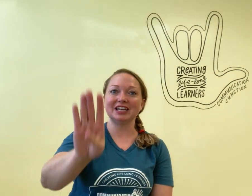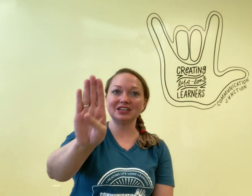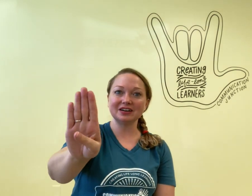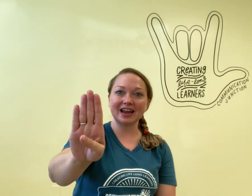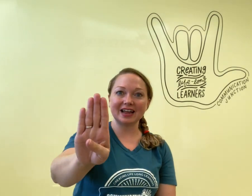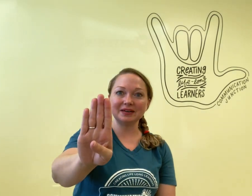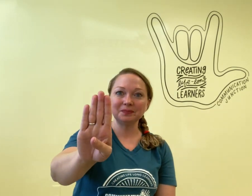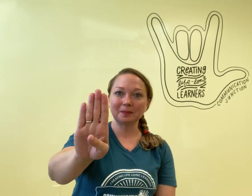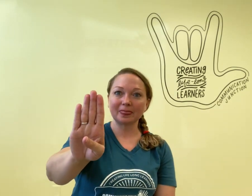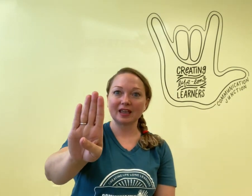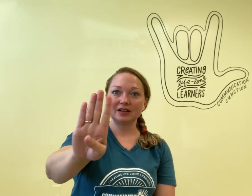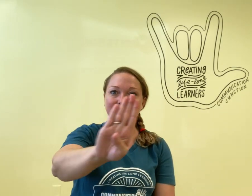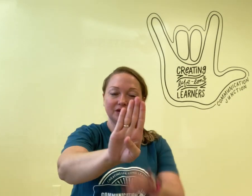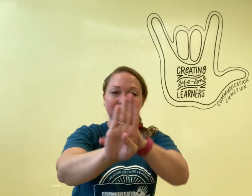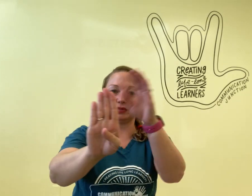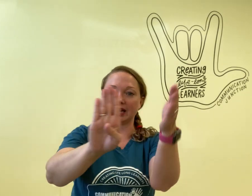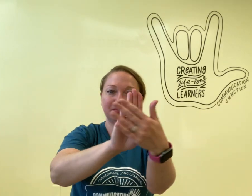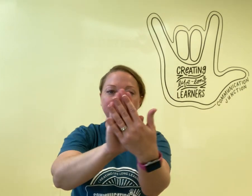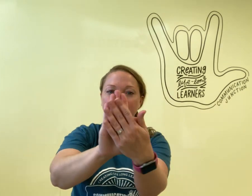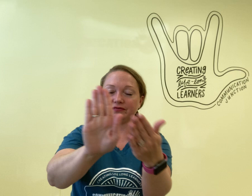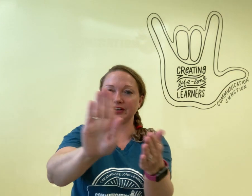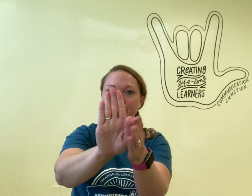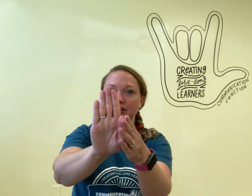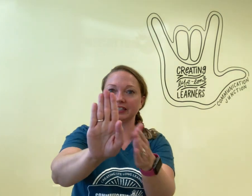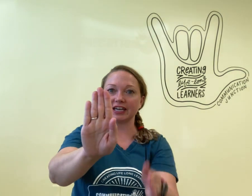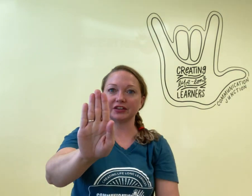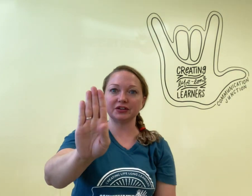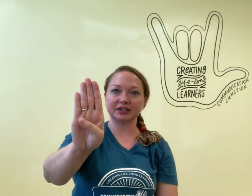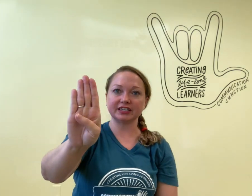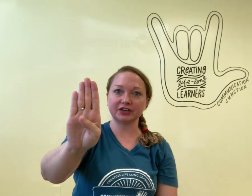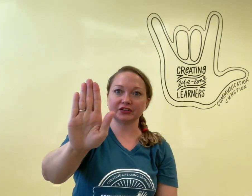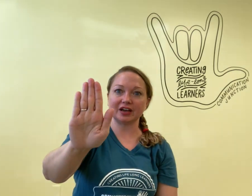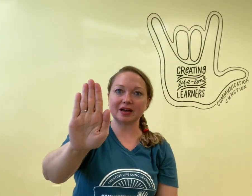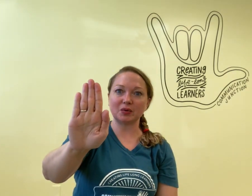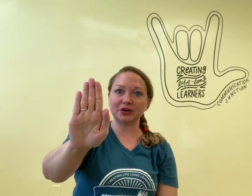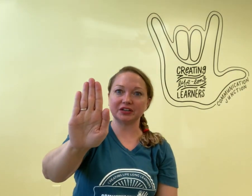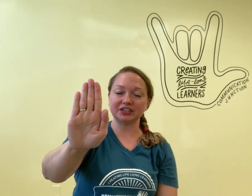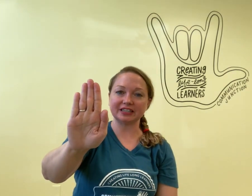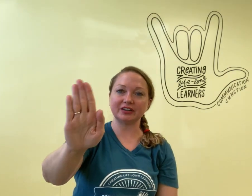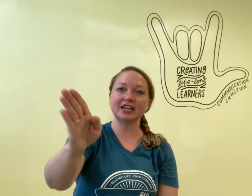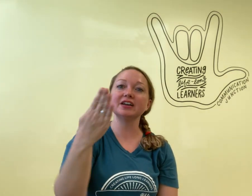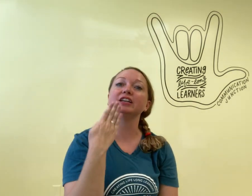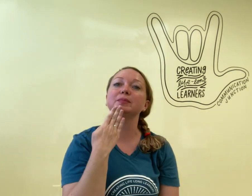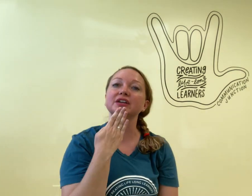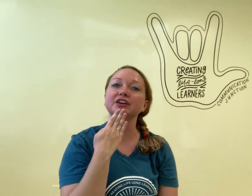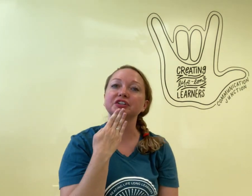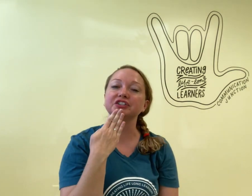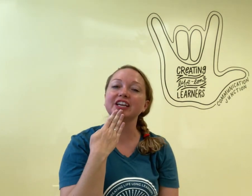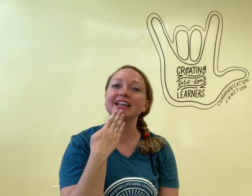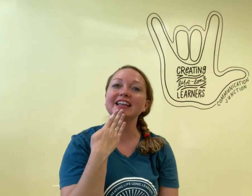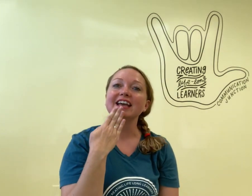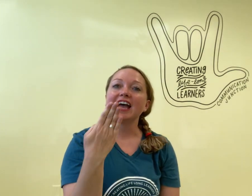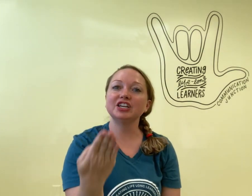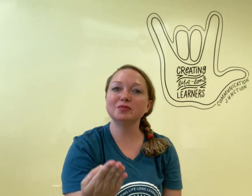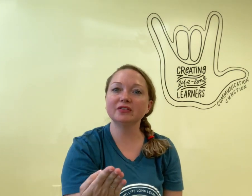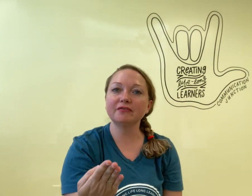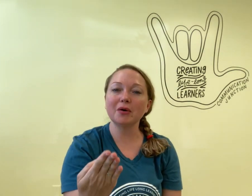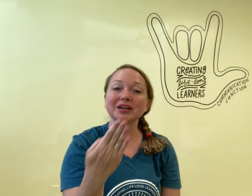your hand, you kind of put your fingers all together, you can tuck your thumb or you can just leave it here and you put it on your chin and you move it forward and you